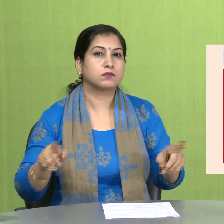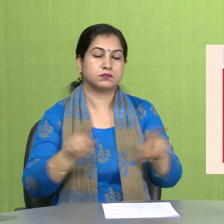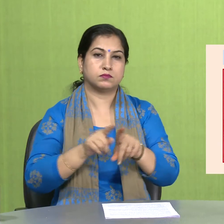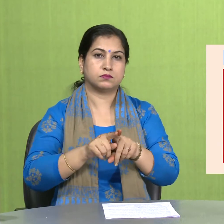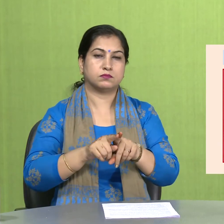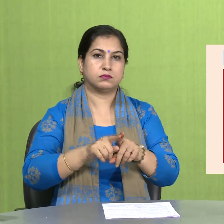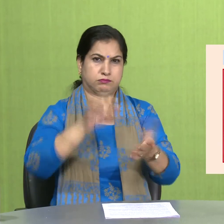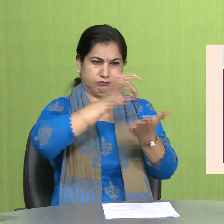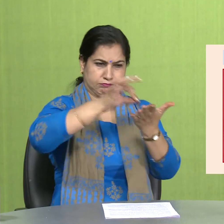literature,